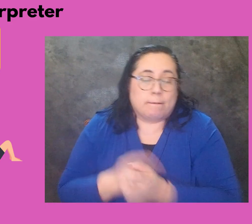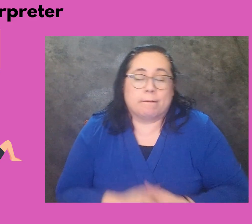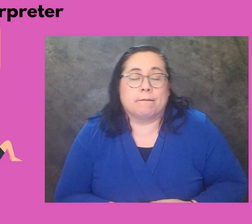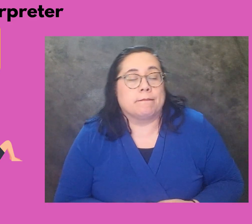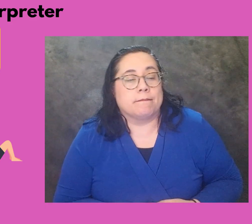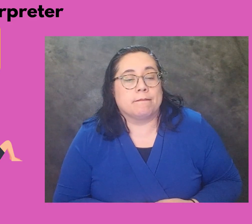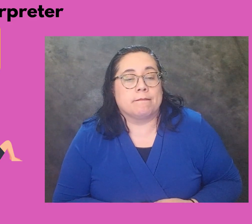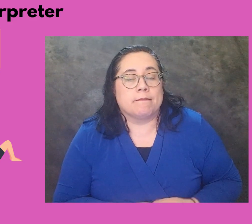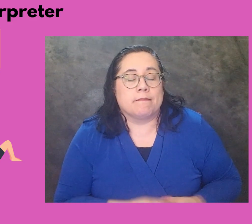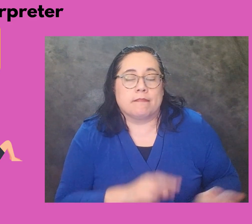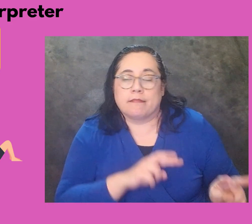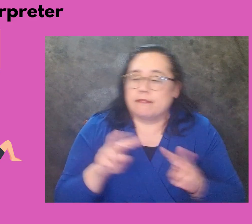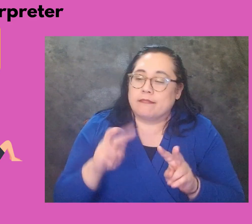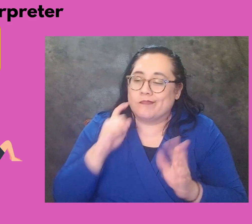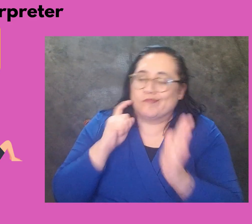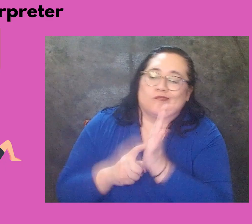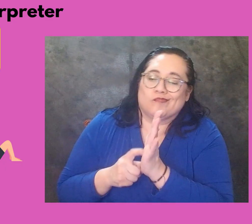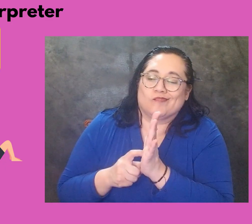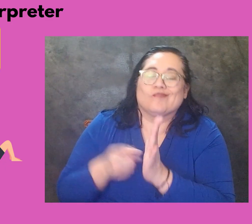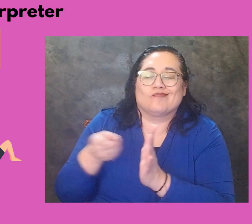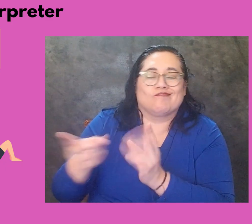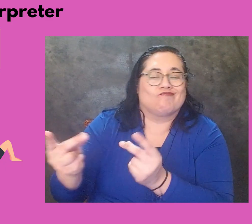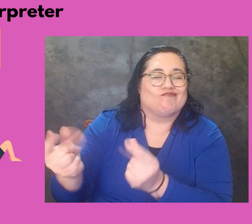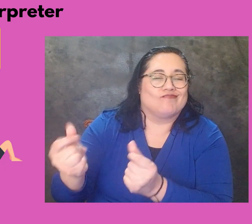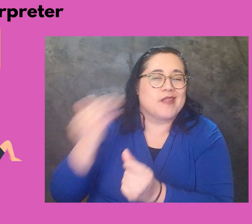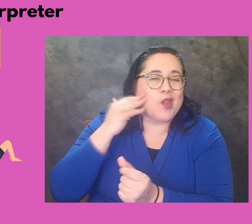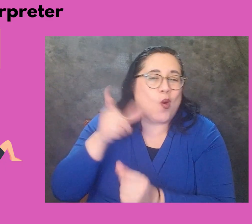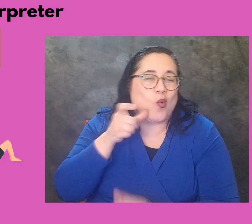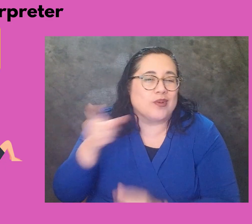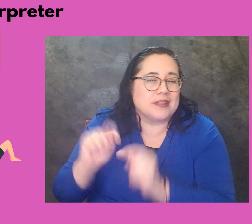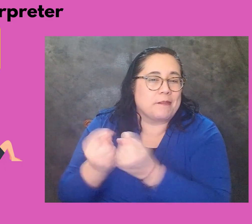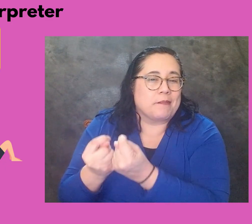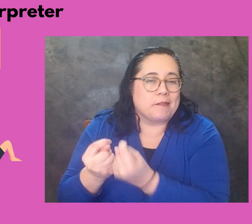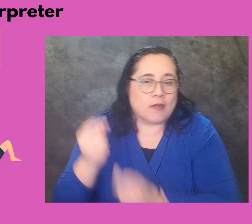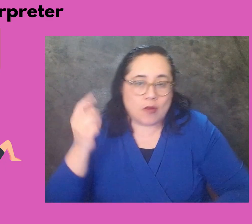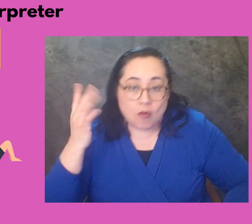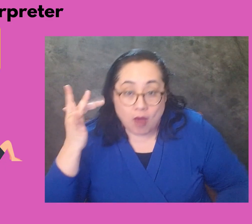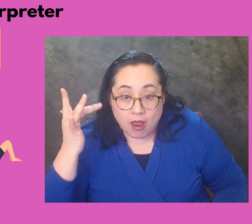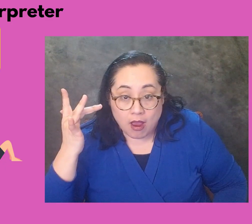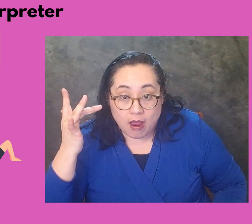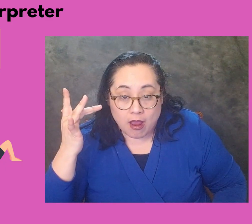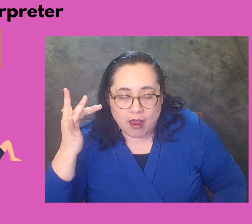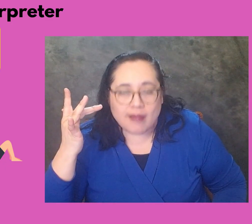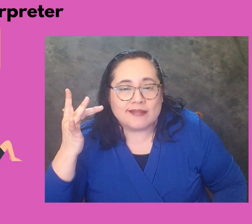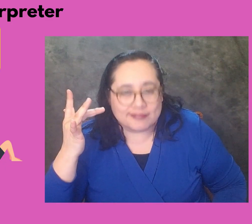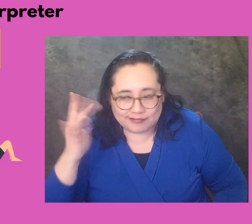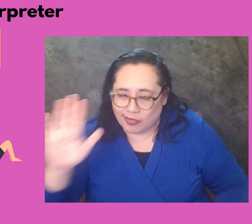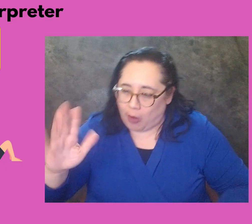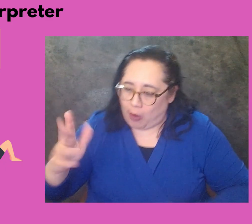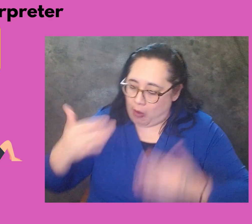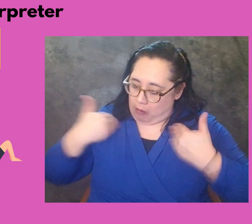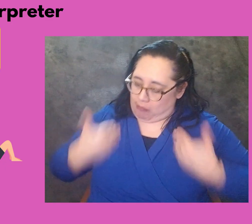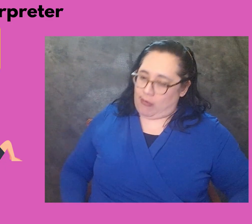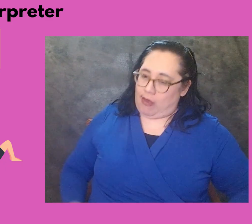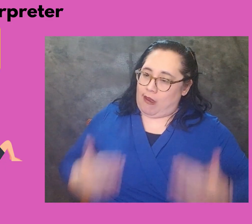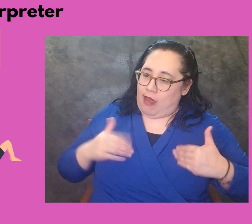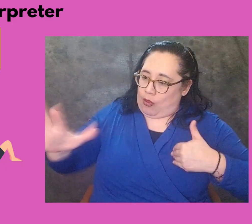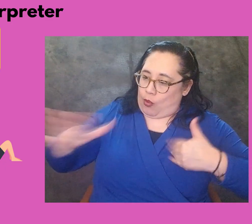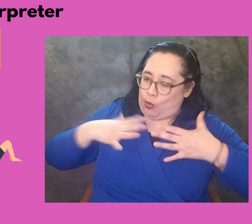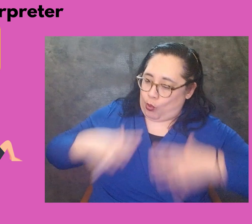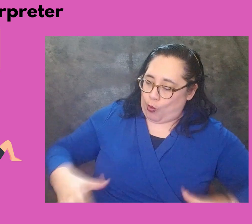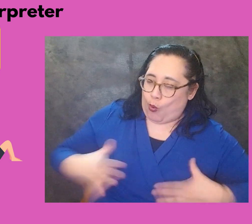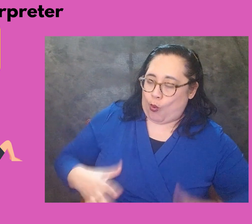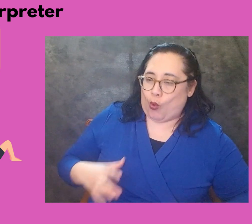is, and we could immediately recognize who they are? It's because of their body language,